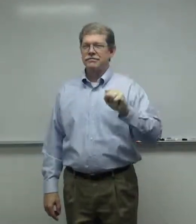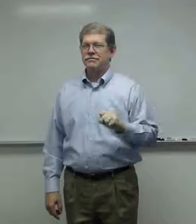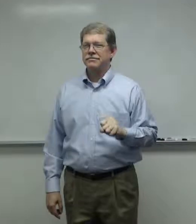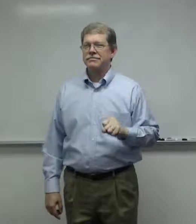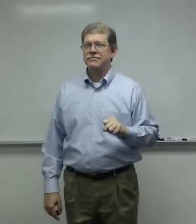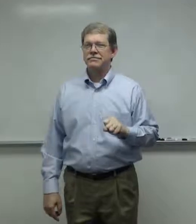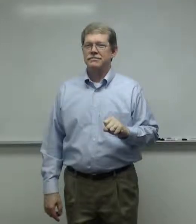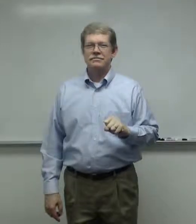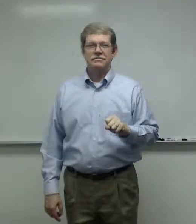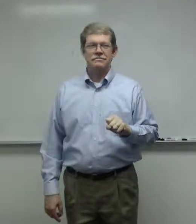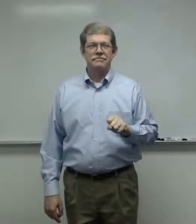Mm-hmm.